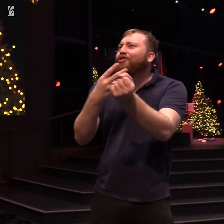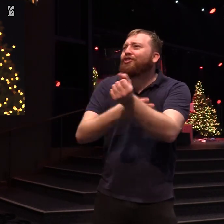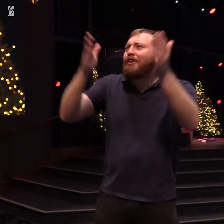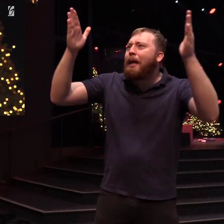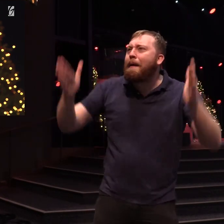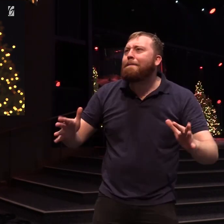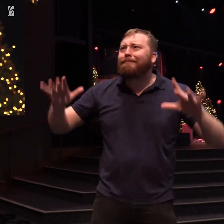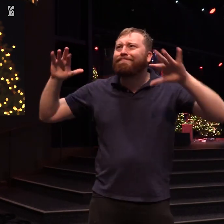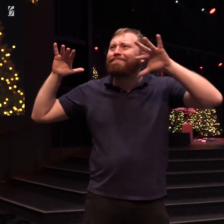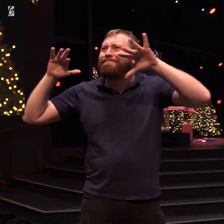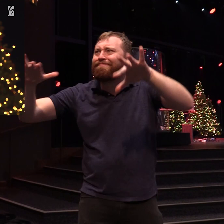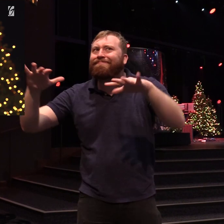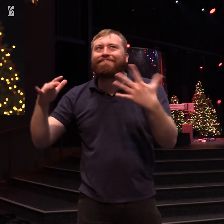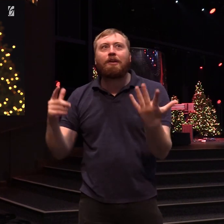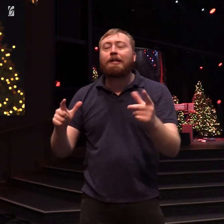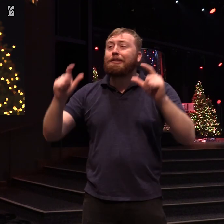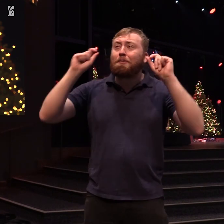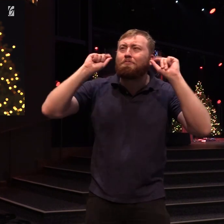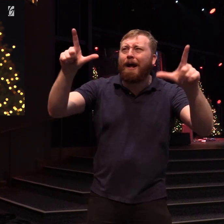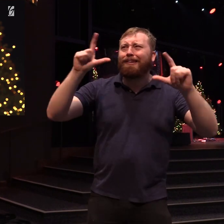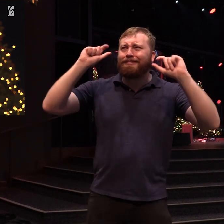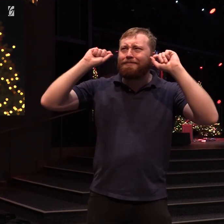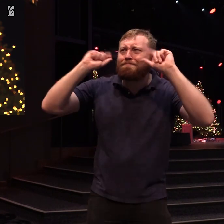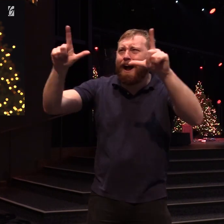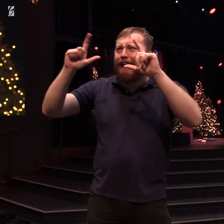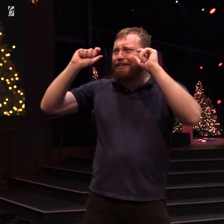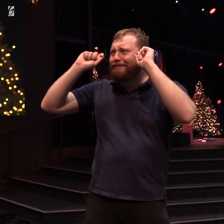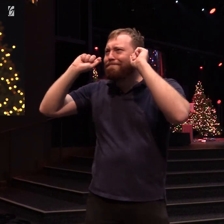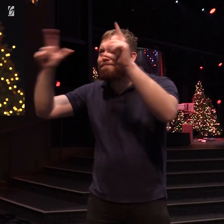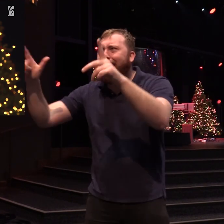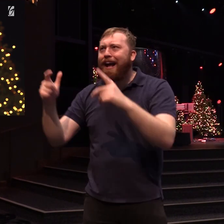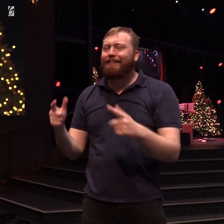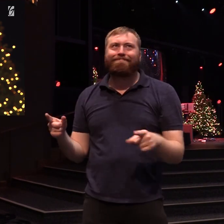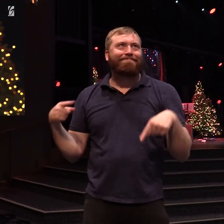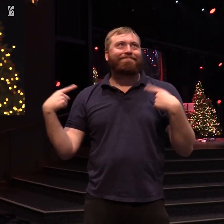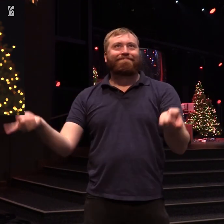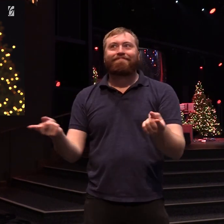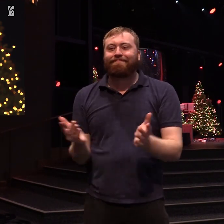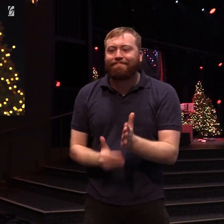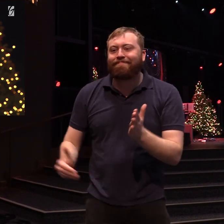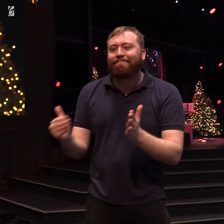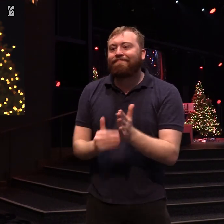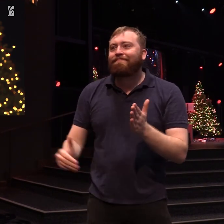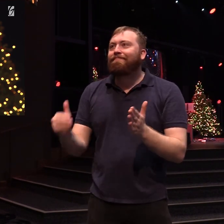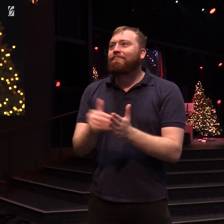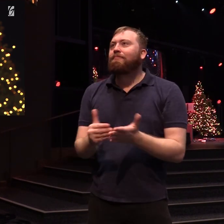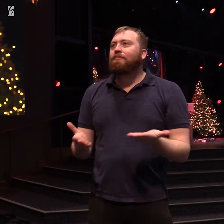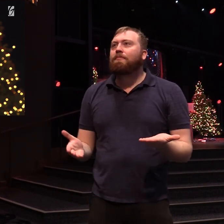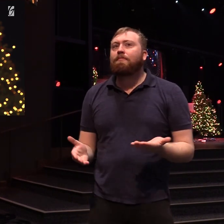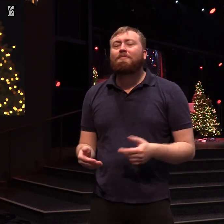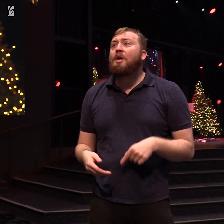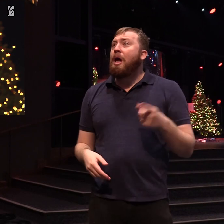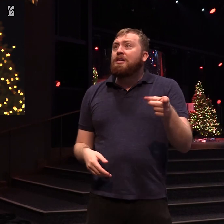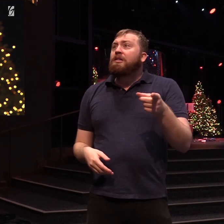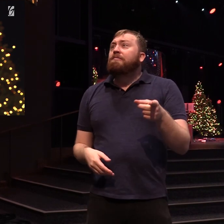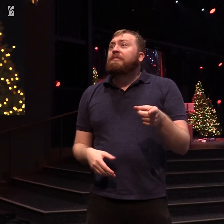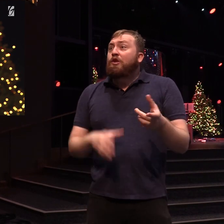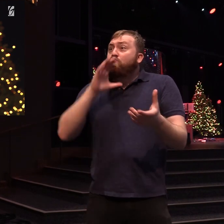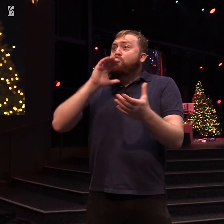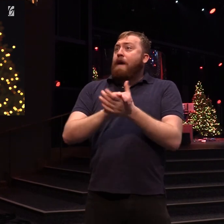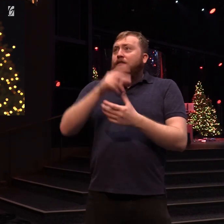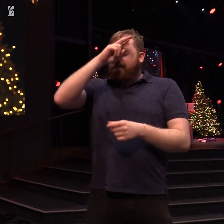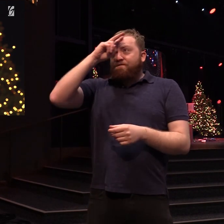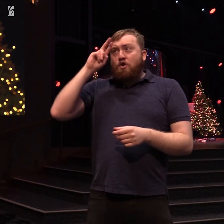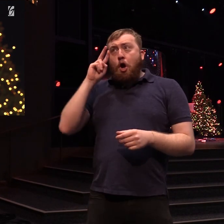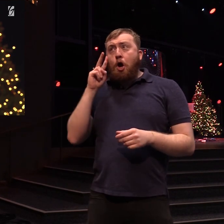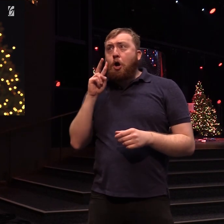appeared, surprise after surprise. His wife knew childbirth before she knew his bed.